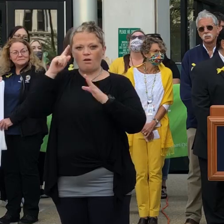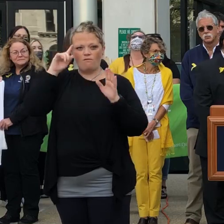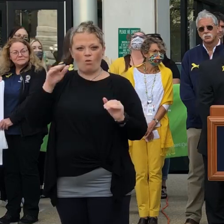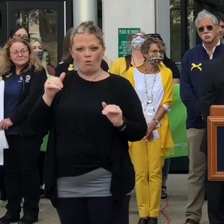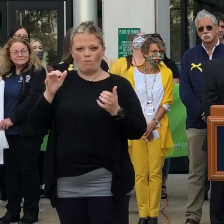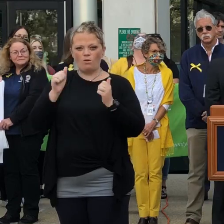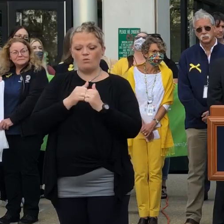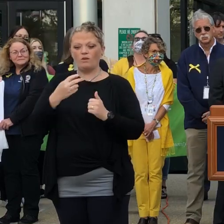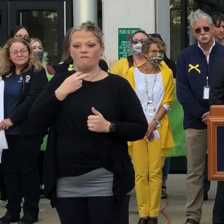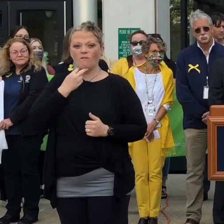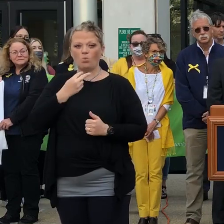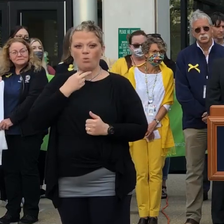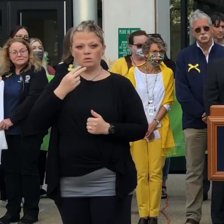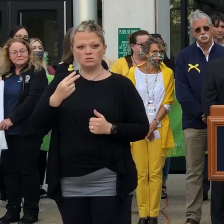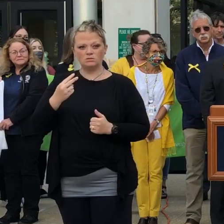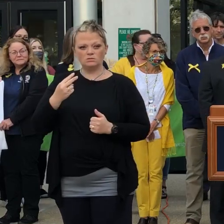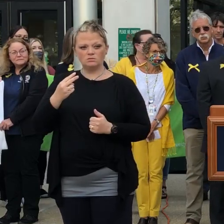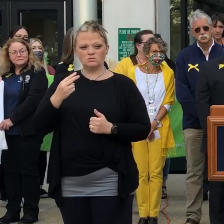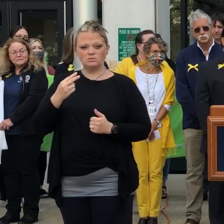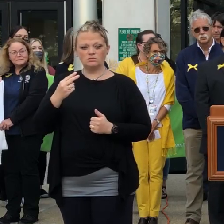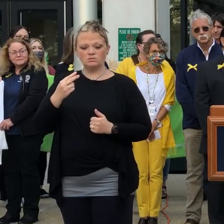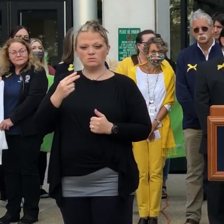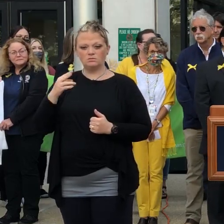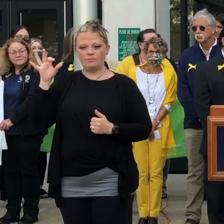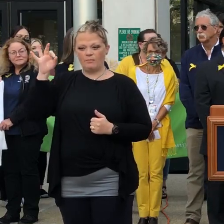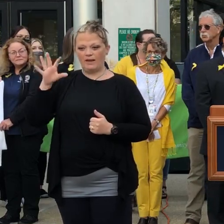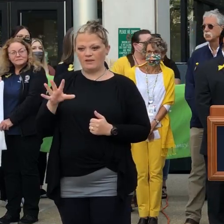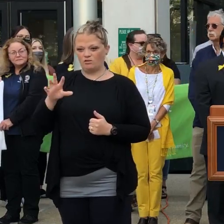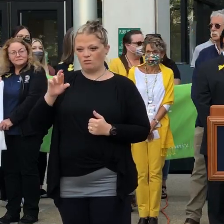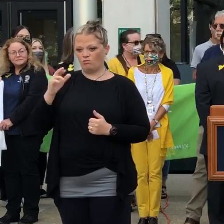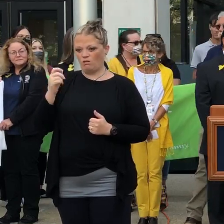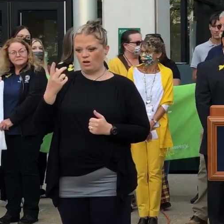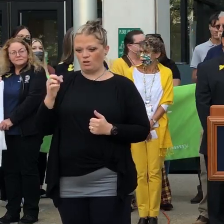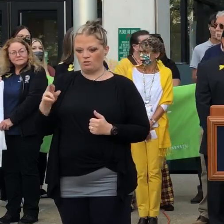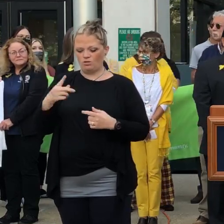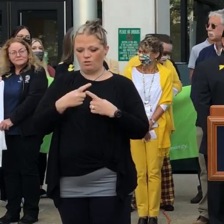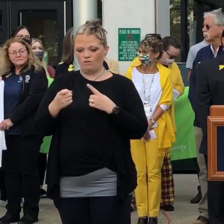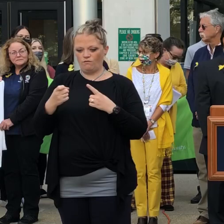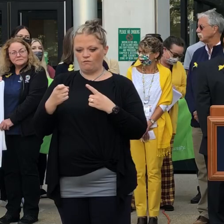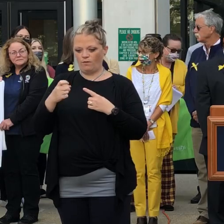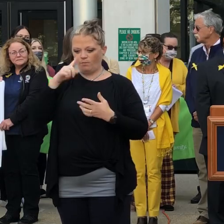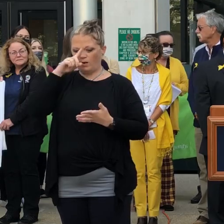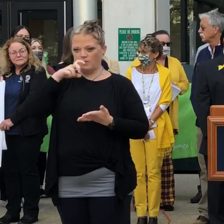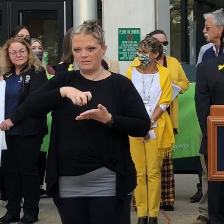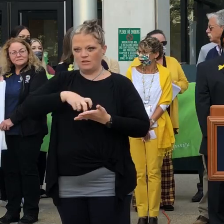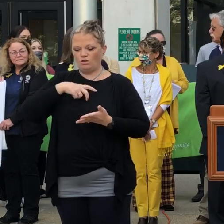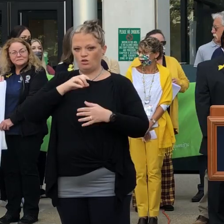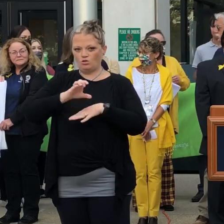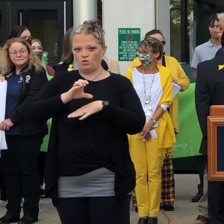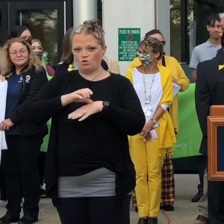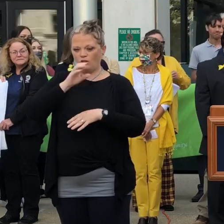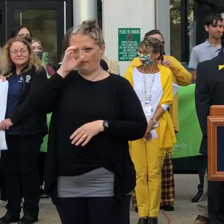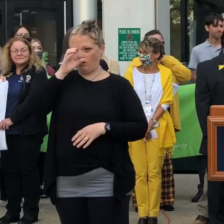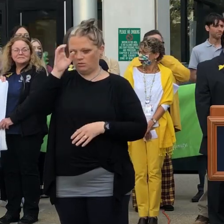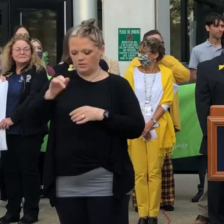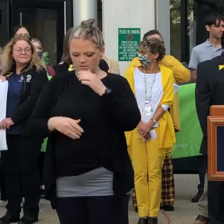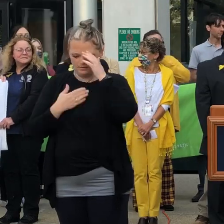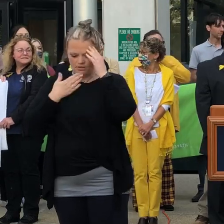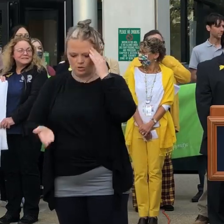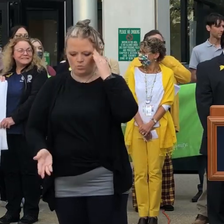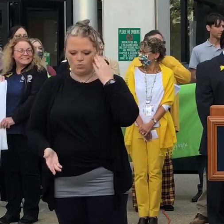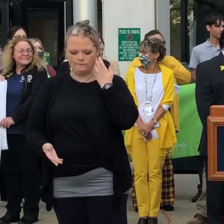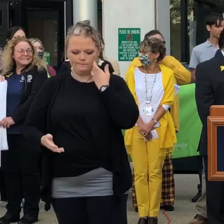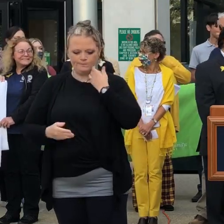with vocalist Reverend Roger Griffiths of First Zion Presbyterian Church in Clarence Center. Thank you.